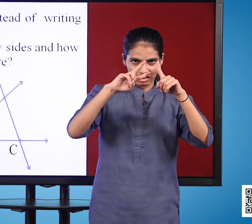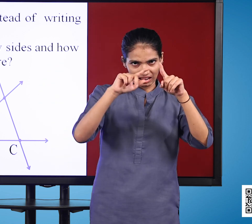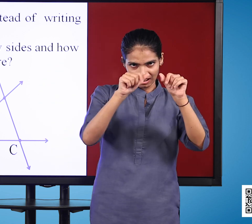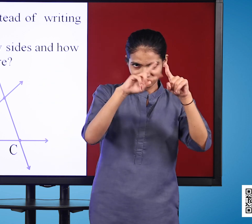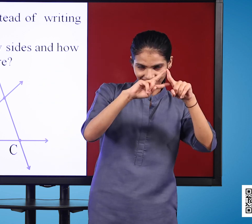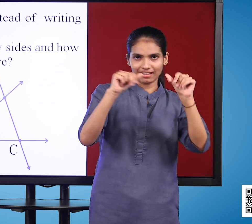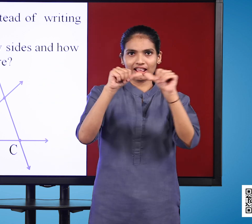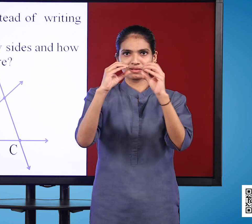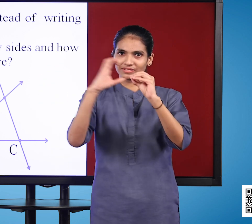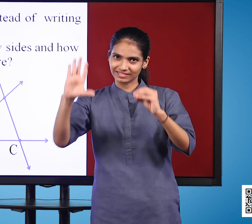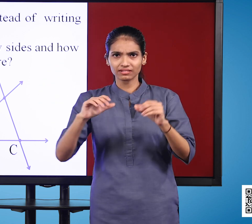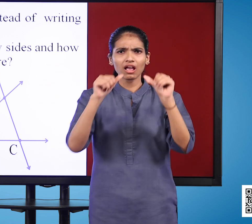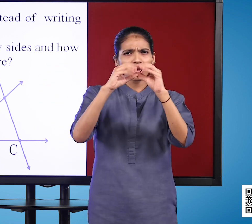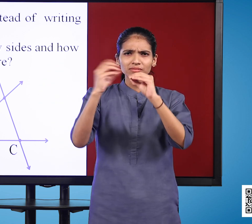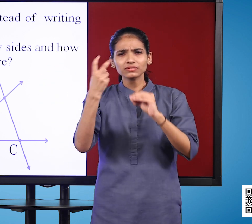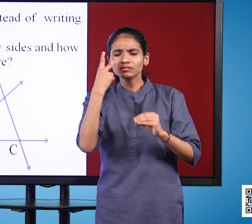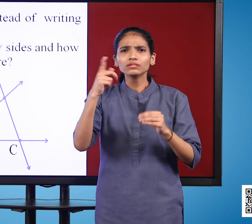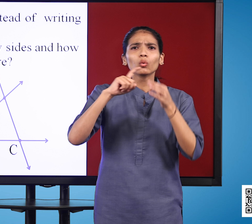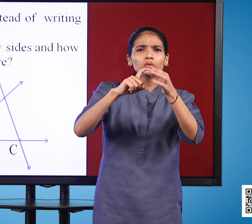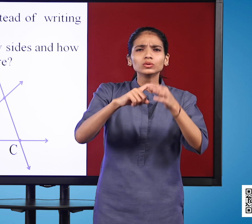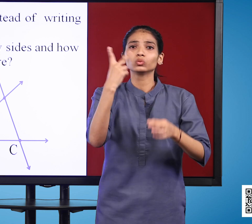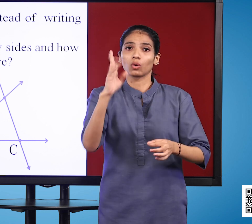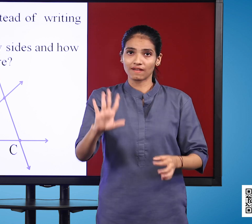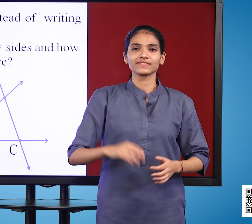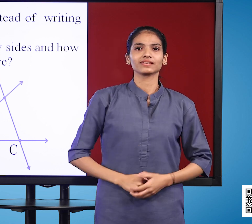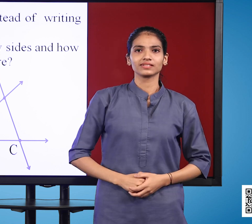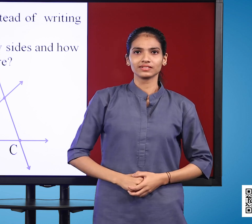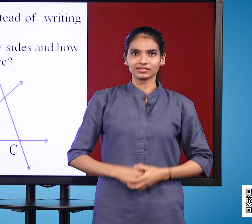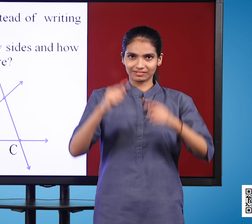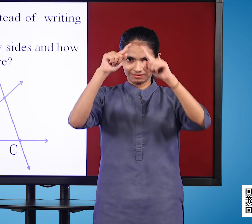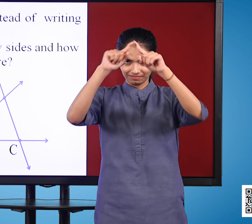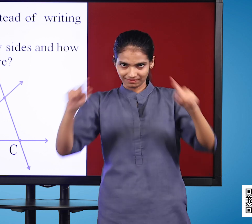In triangle ABC, how many sides and how many angles are there?